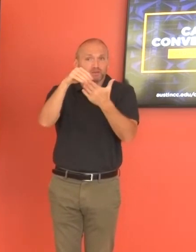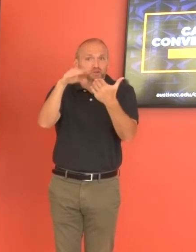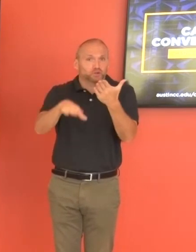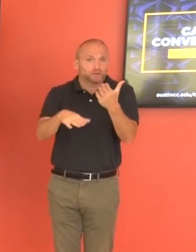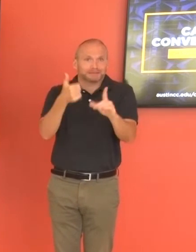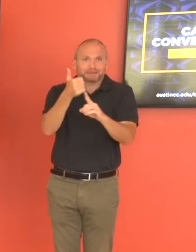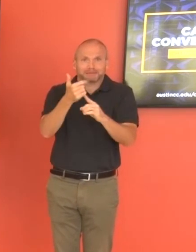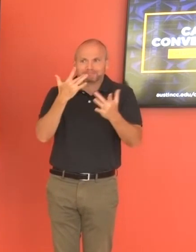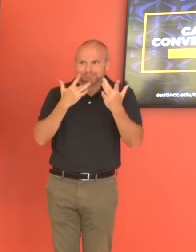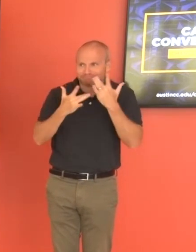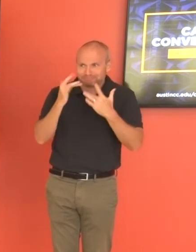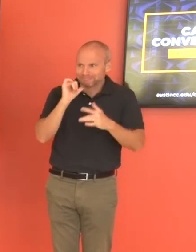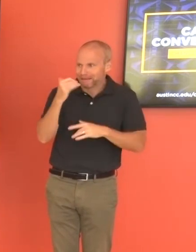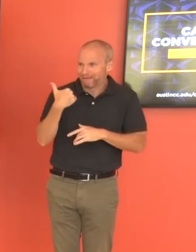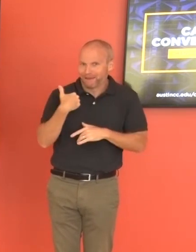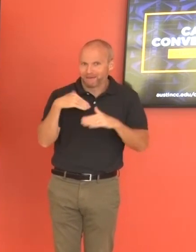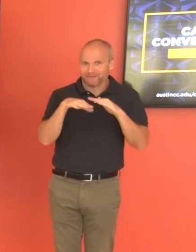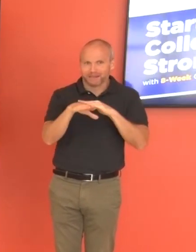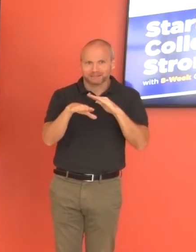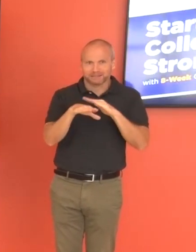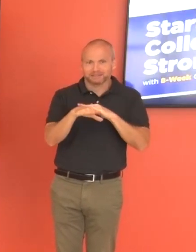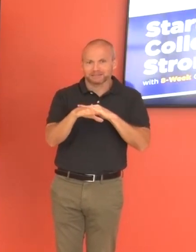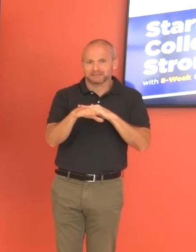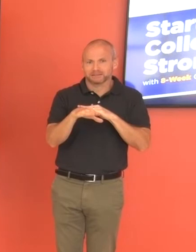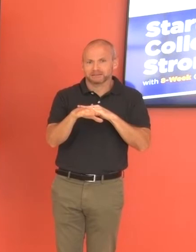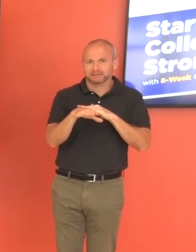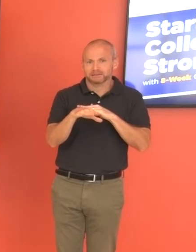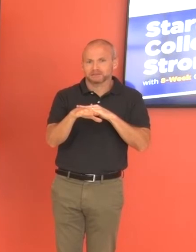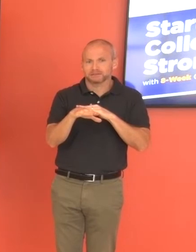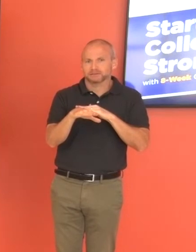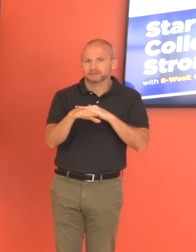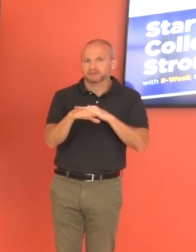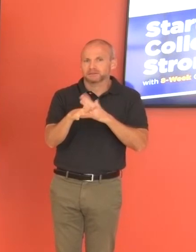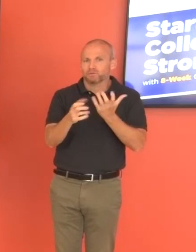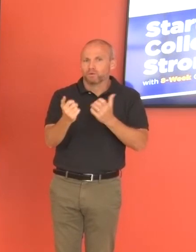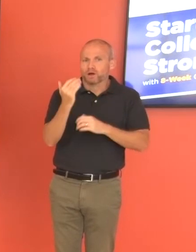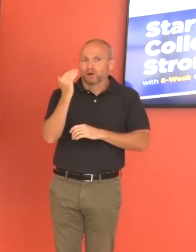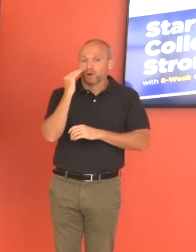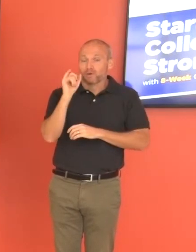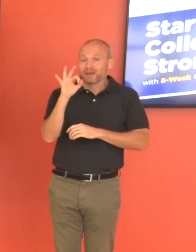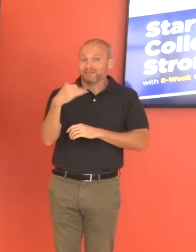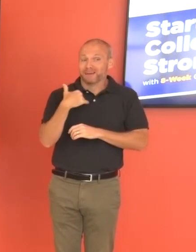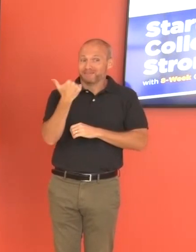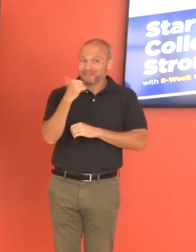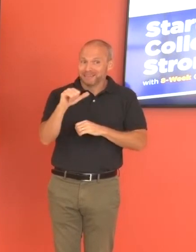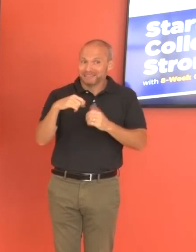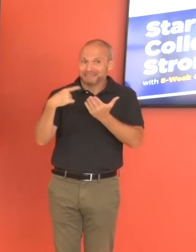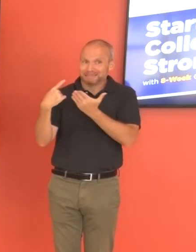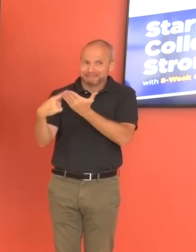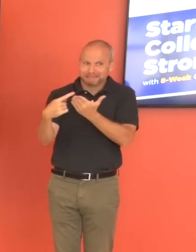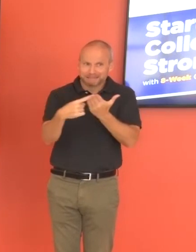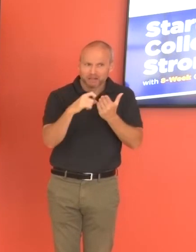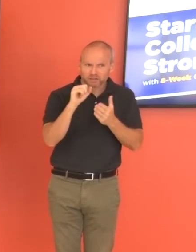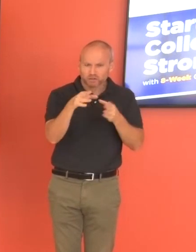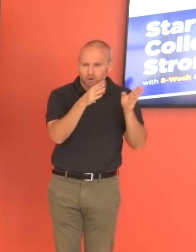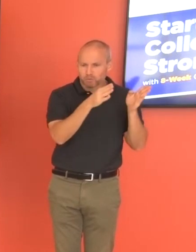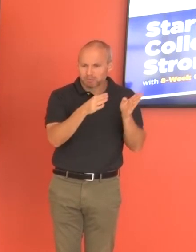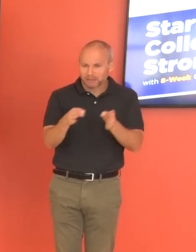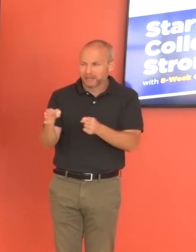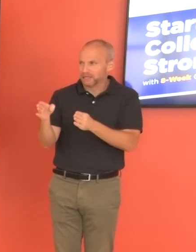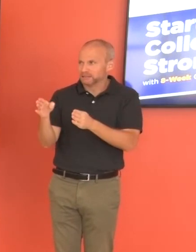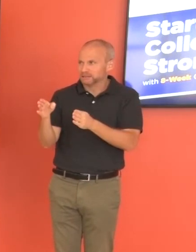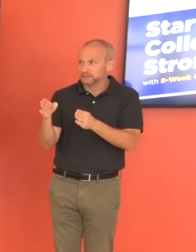not have that accessible to them, I wanted to know if there was any discussion or any plans in ensuring